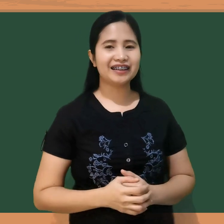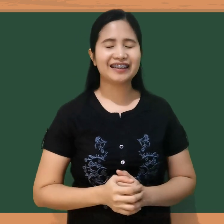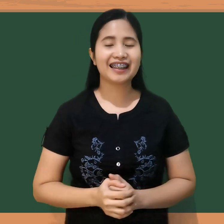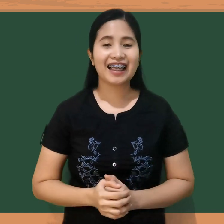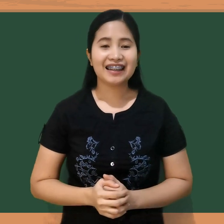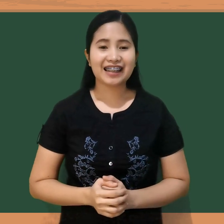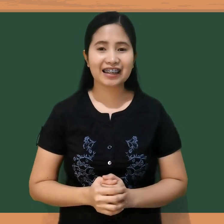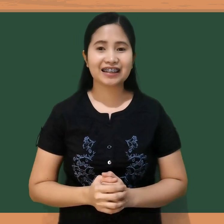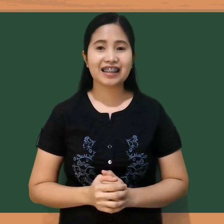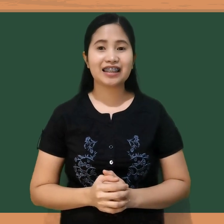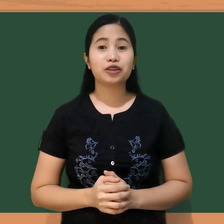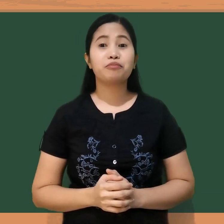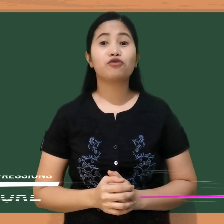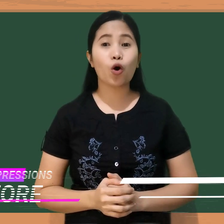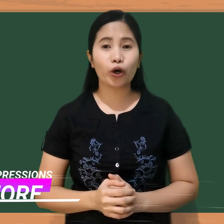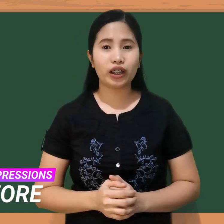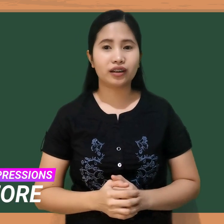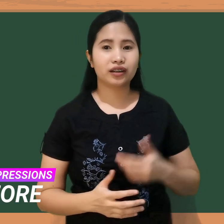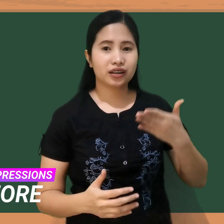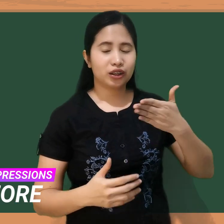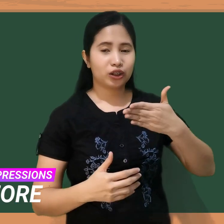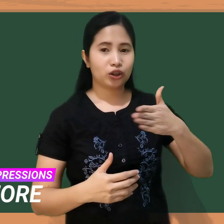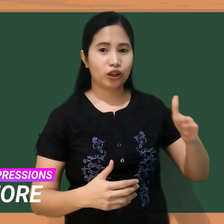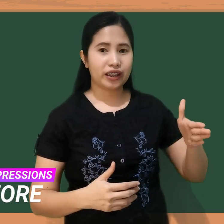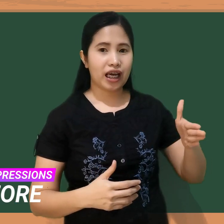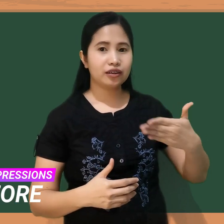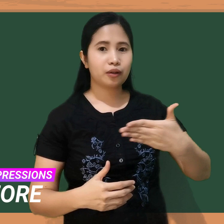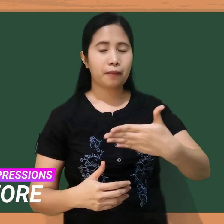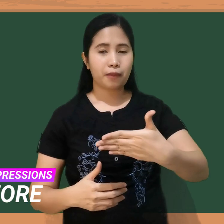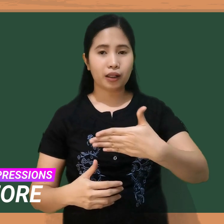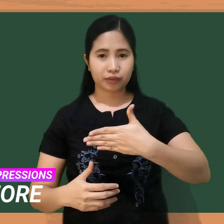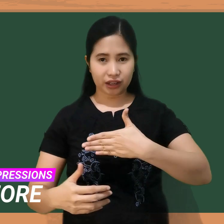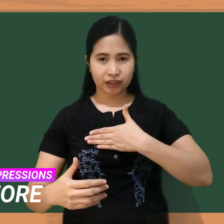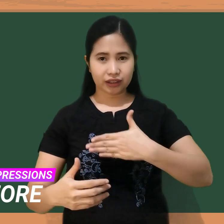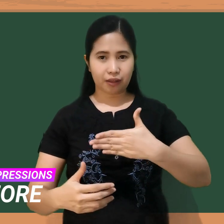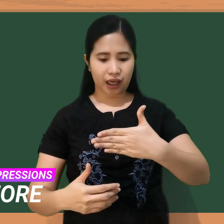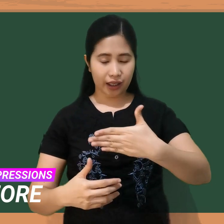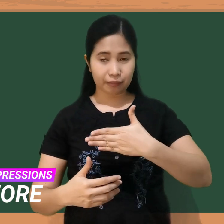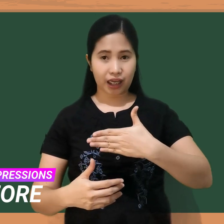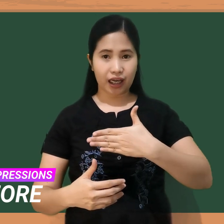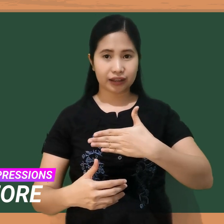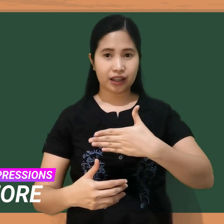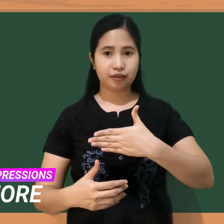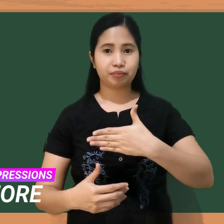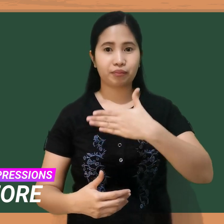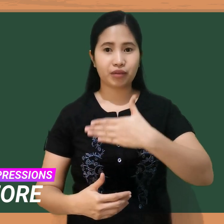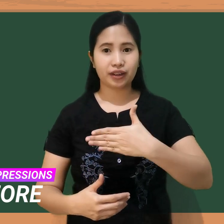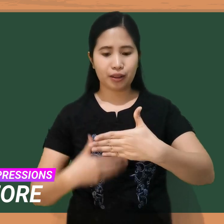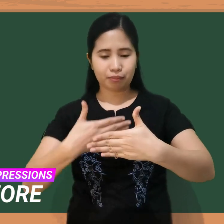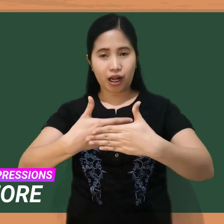Ayan. Next is before. So, ayan. Pound in, nakaharap sa ating body.